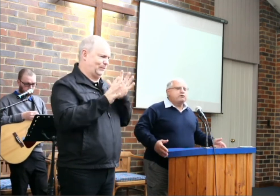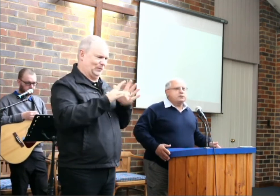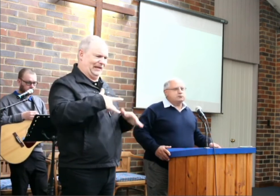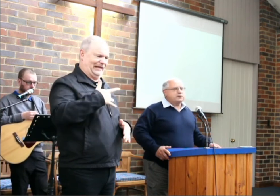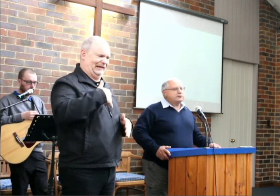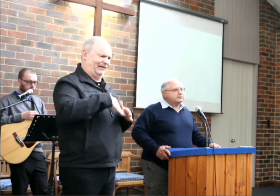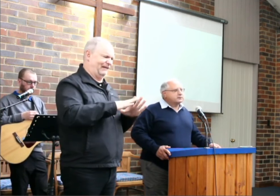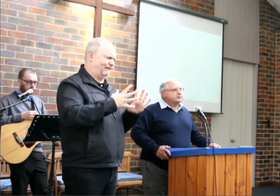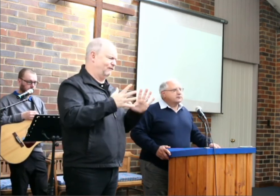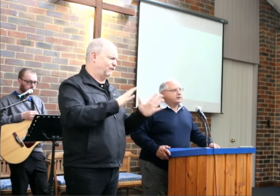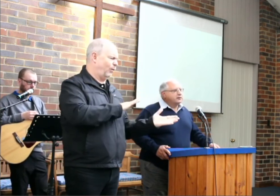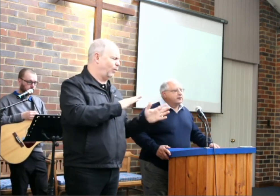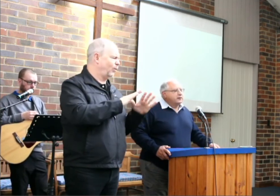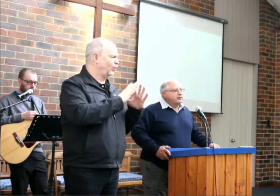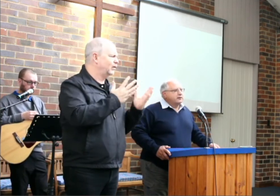in a fallen world.